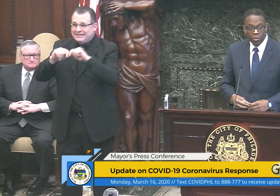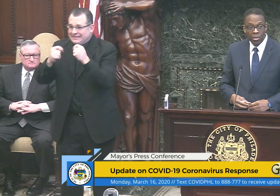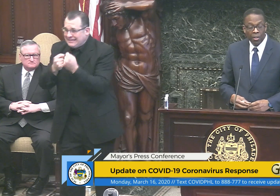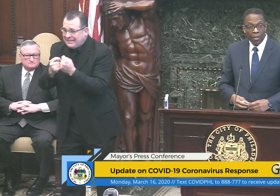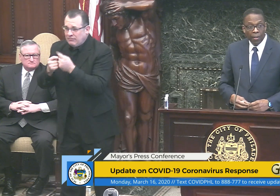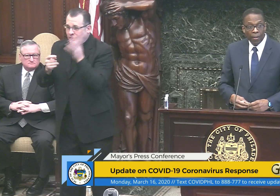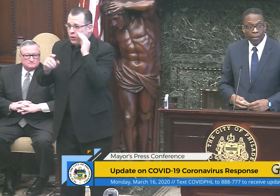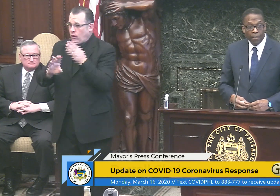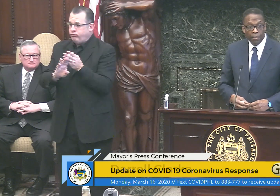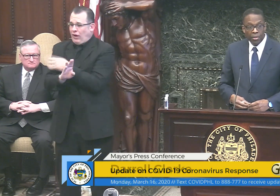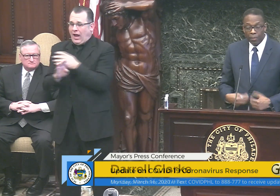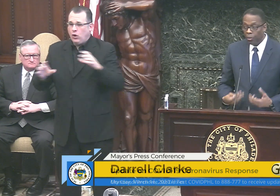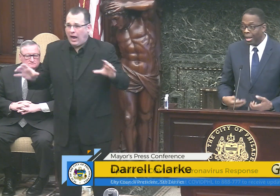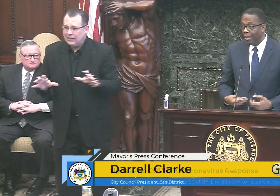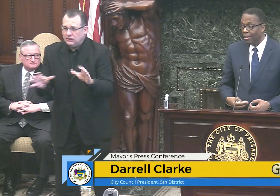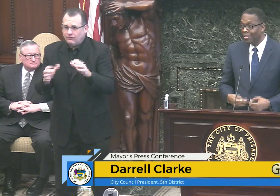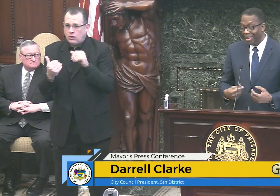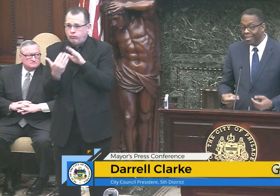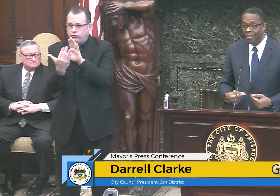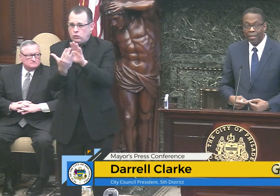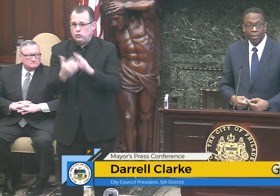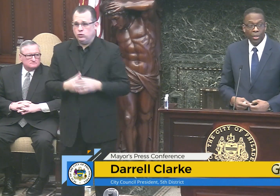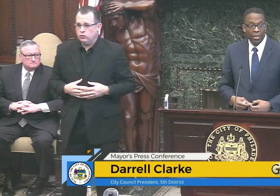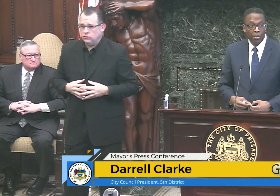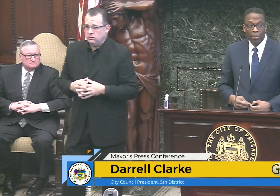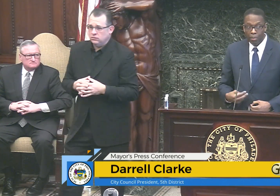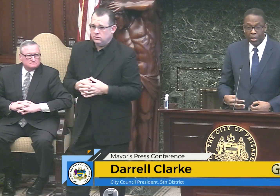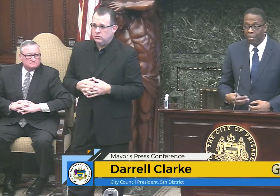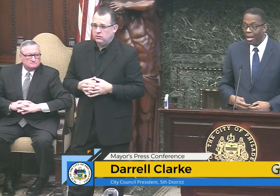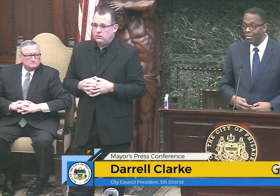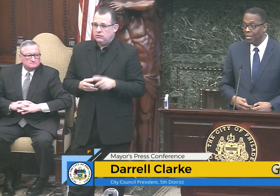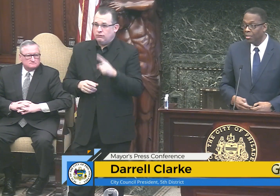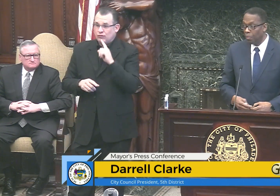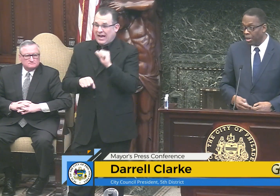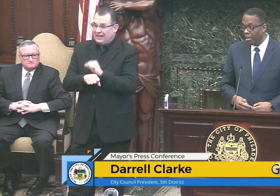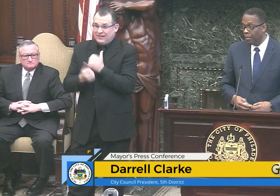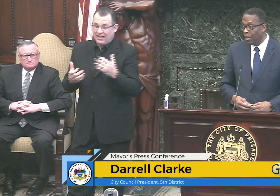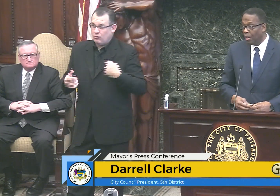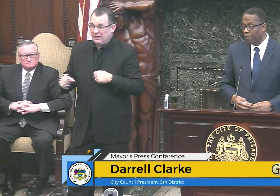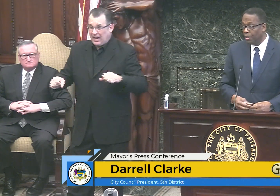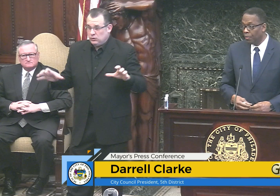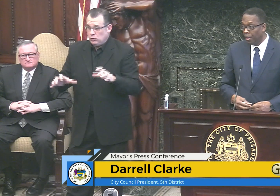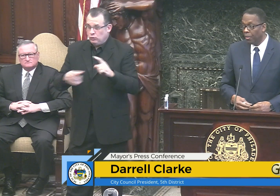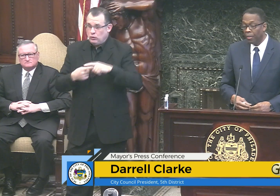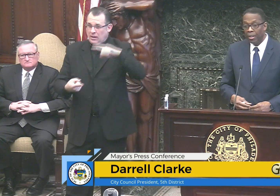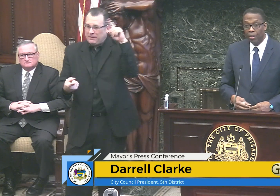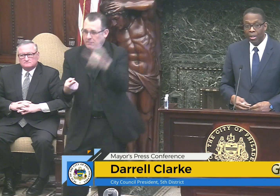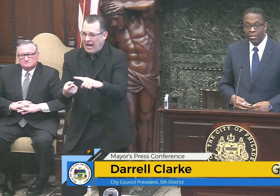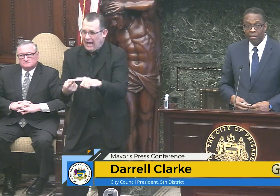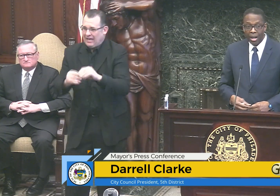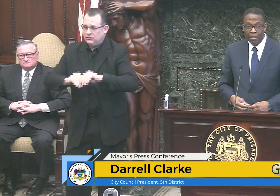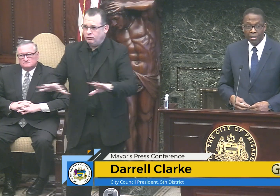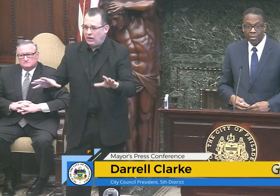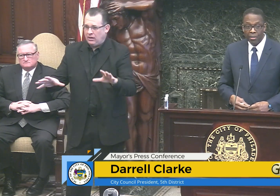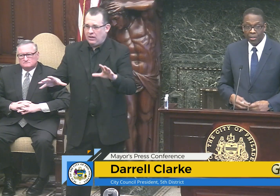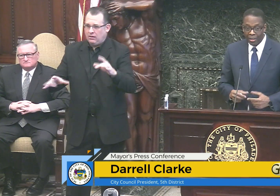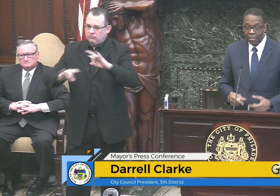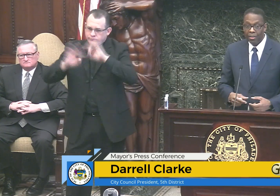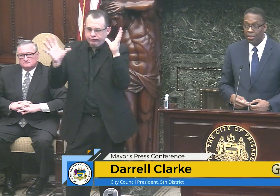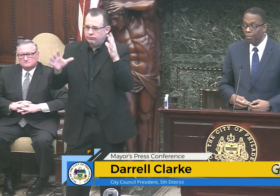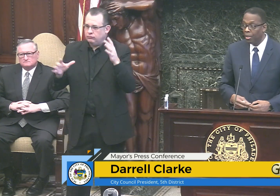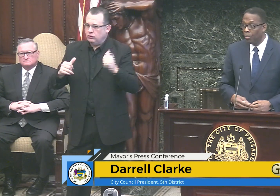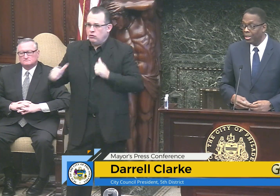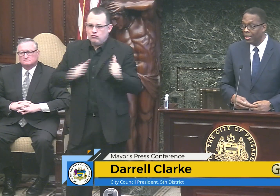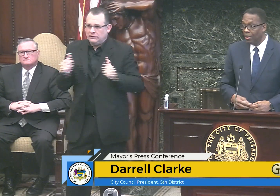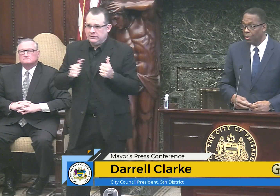this approach. The simple reality is anything that we can do to minimize any spread of this very, very aggressive virus is